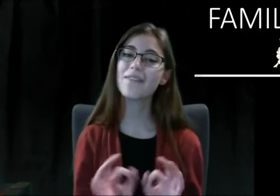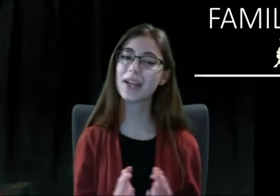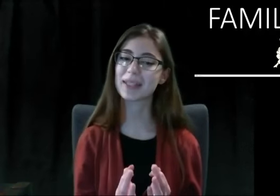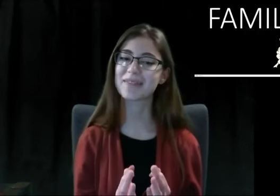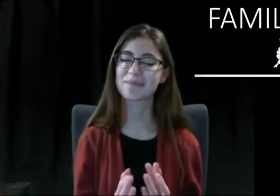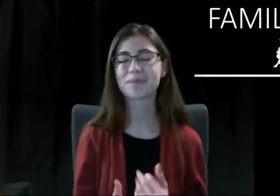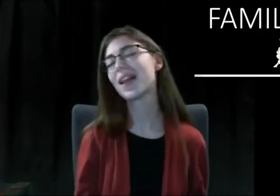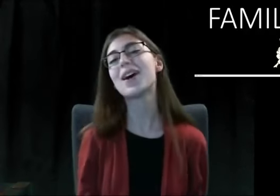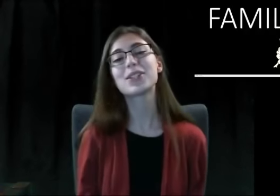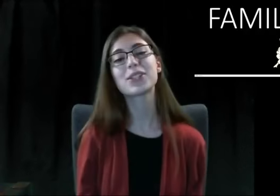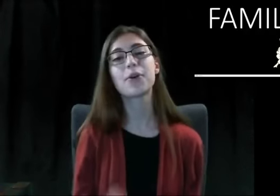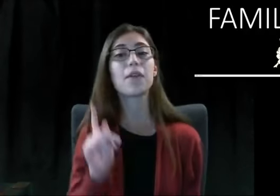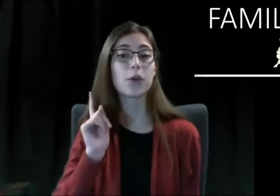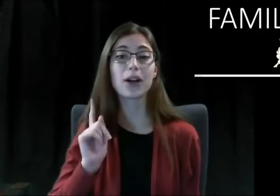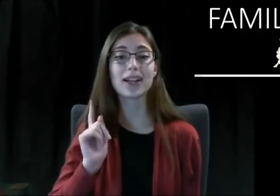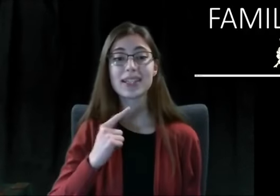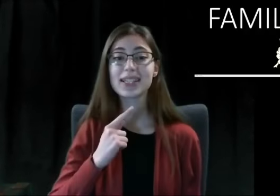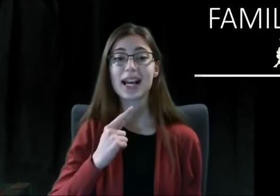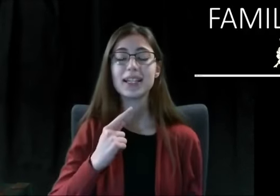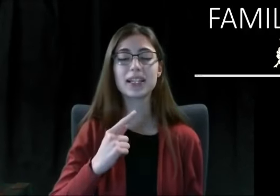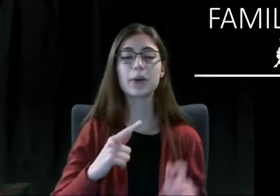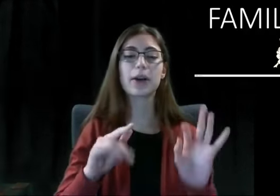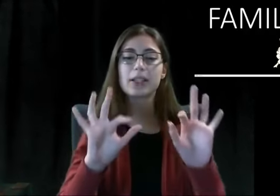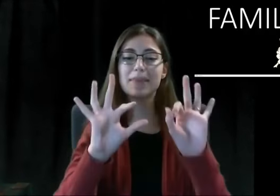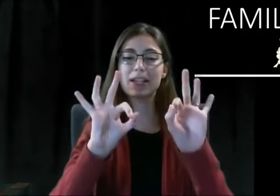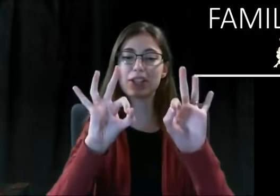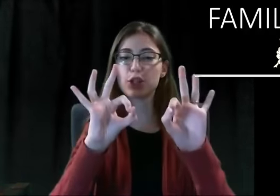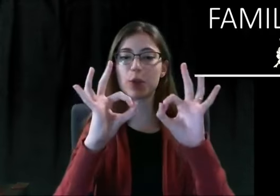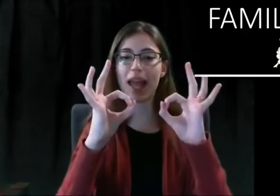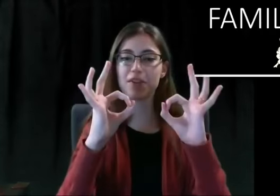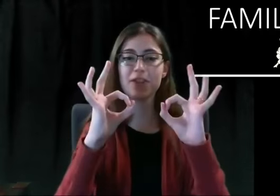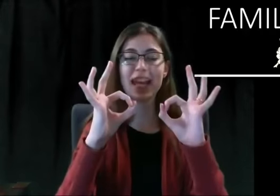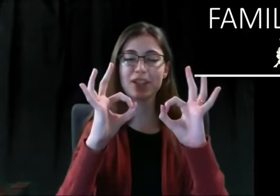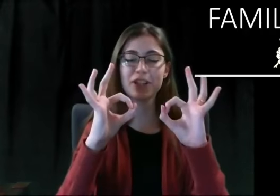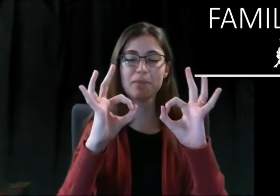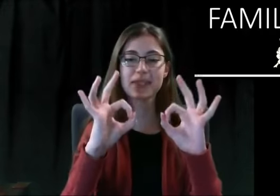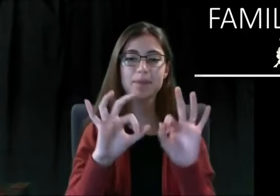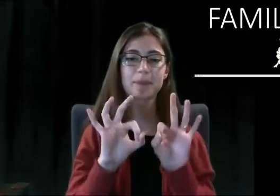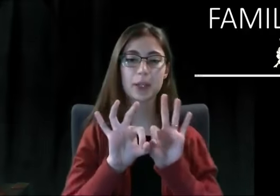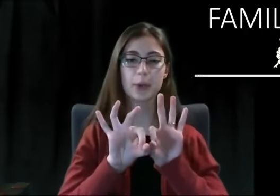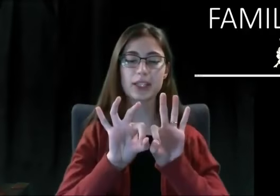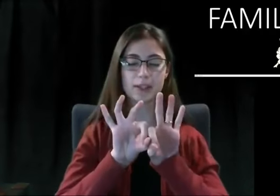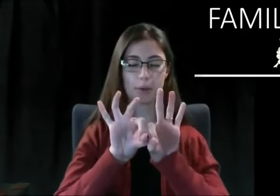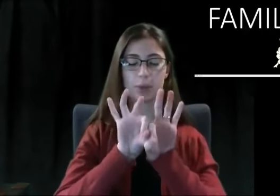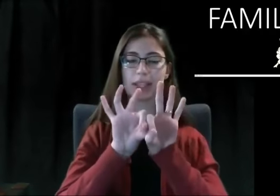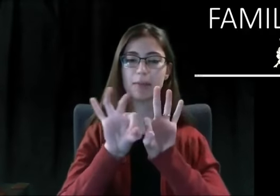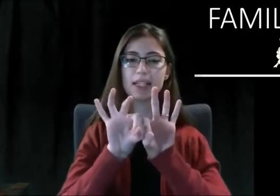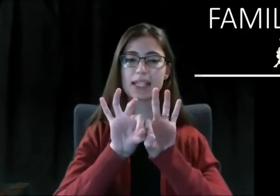Family. So for this sign, you are going to make 2 F handshakes. You're going to put them together